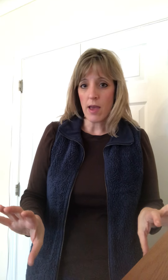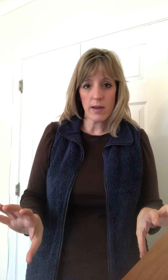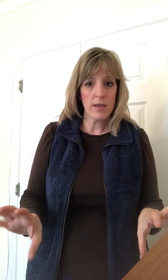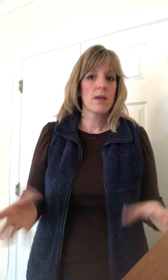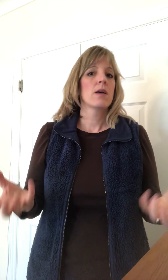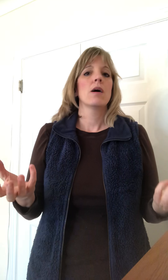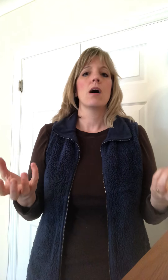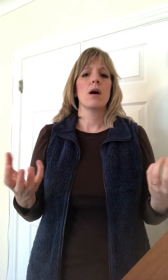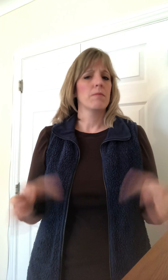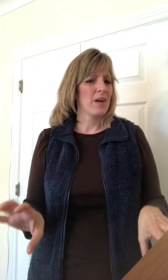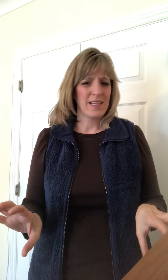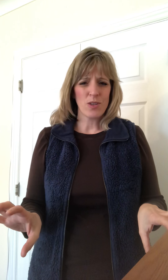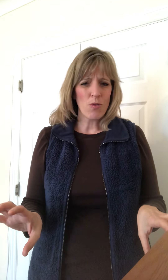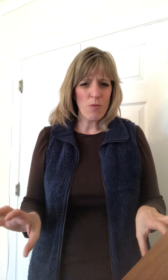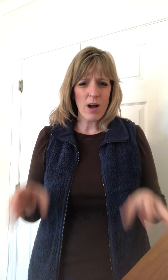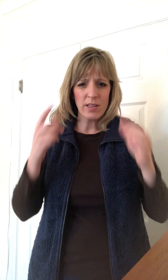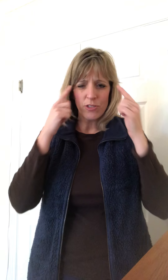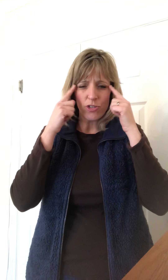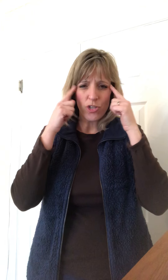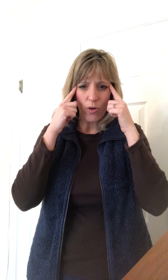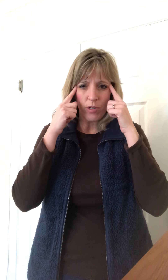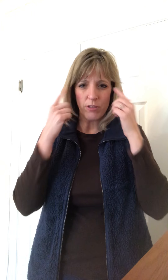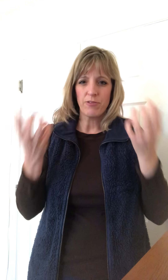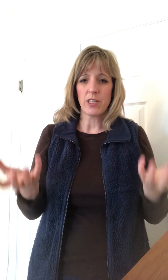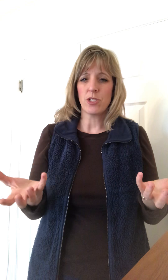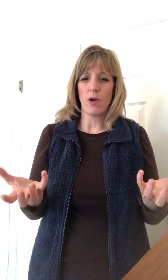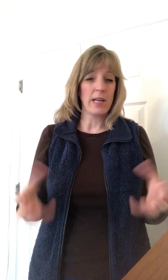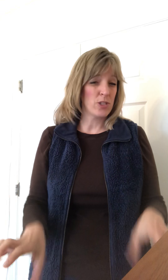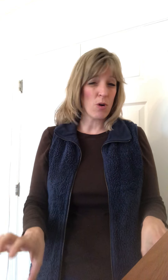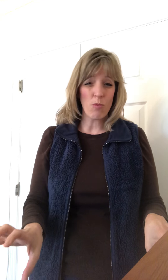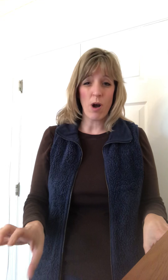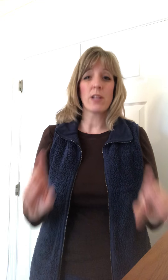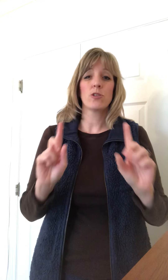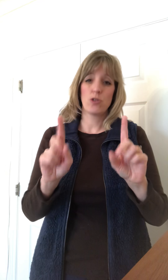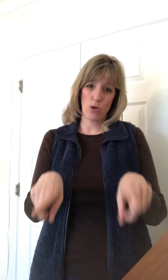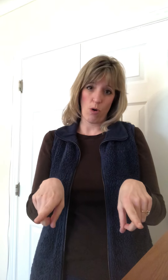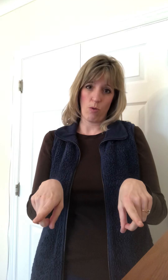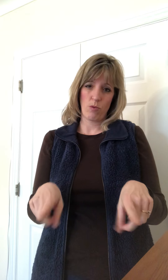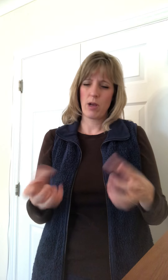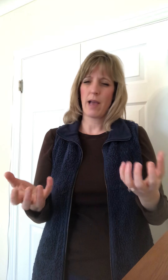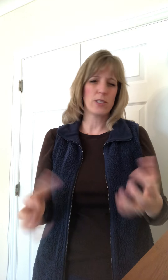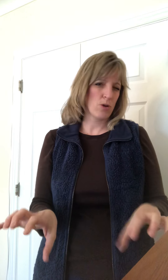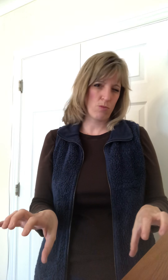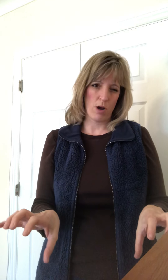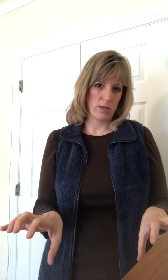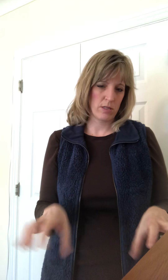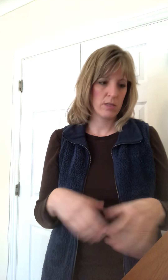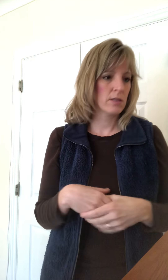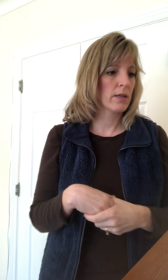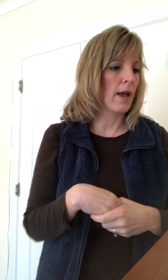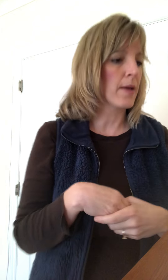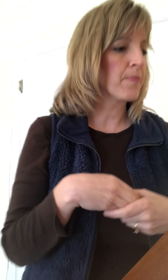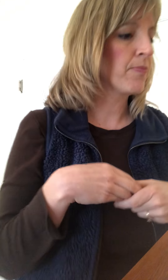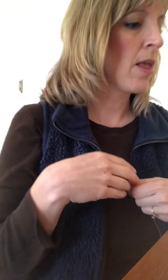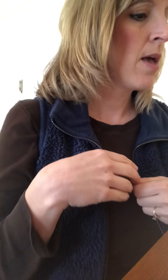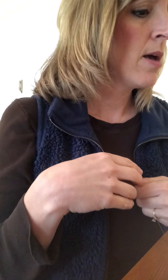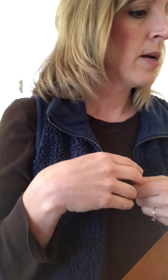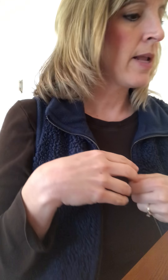head. I don't want, you just show it on your face too. I don't want to go. I don't want. Okay. Next